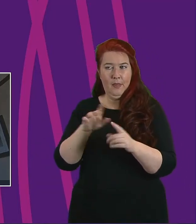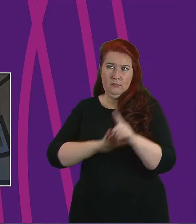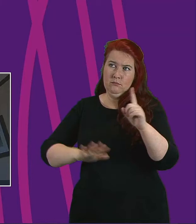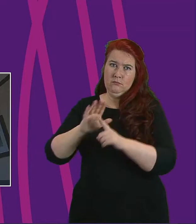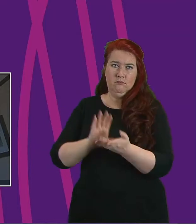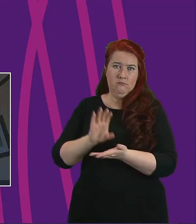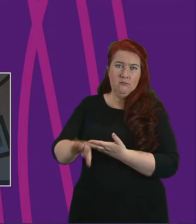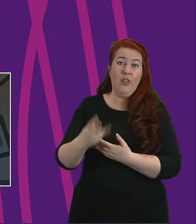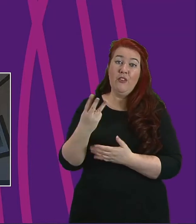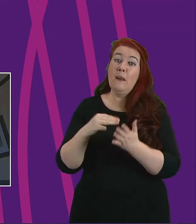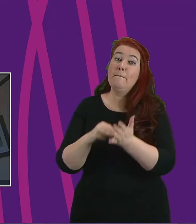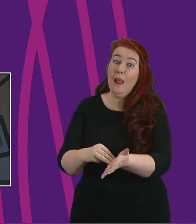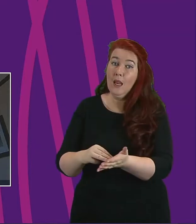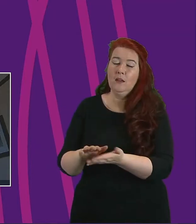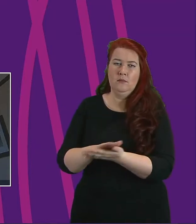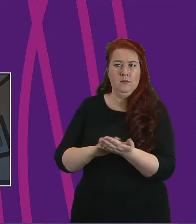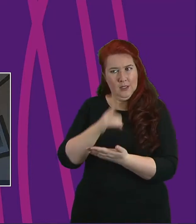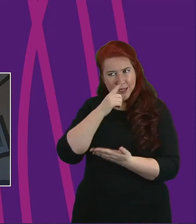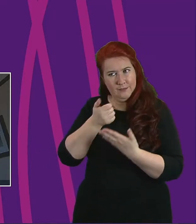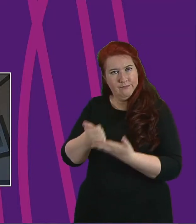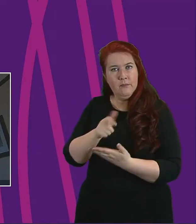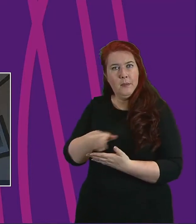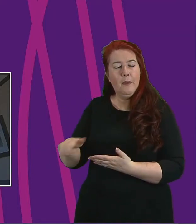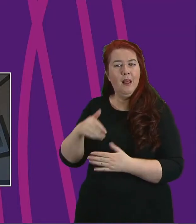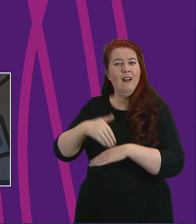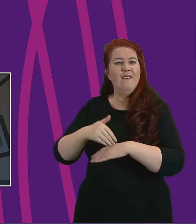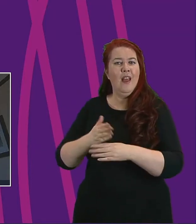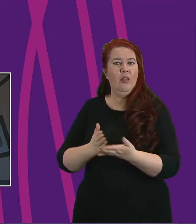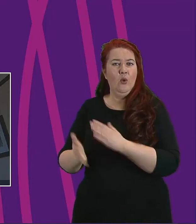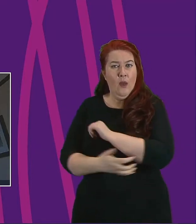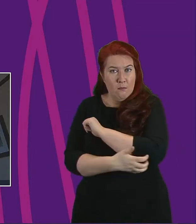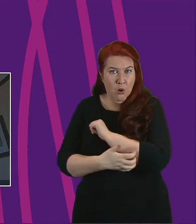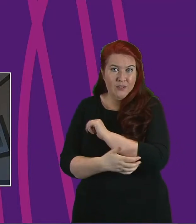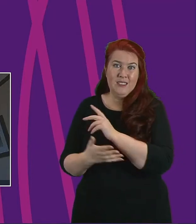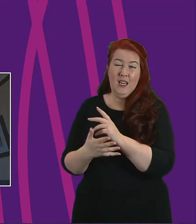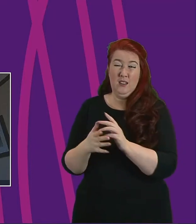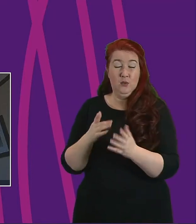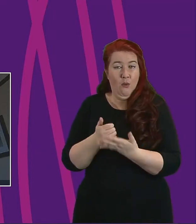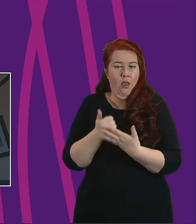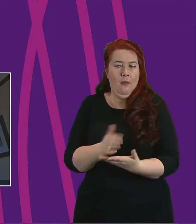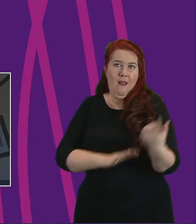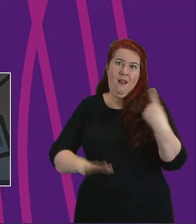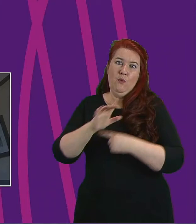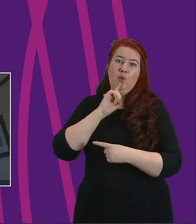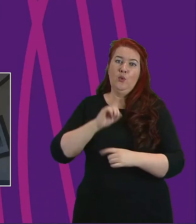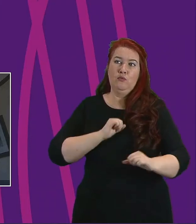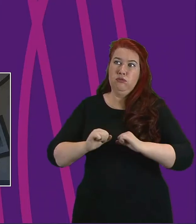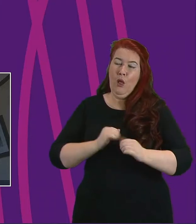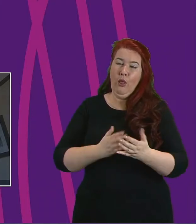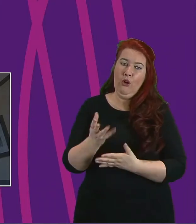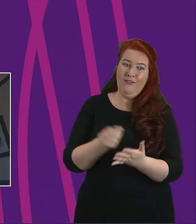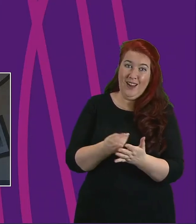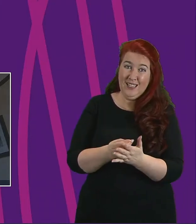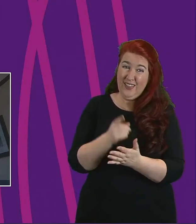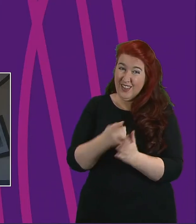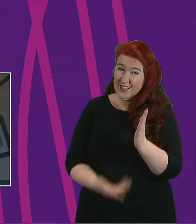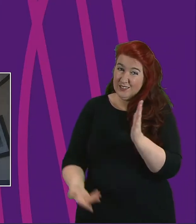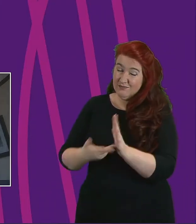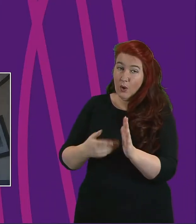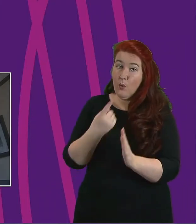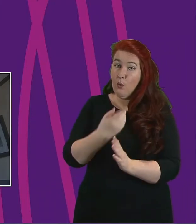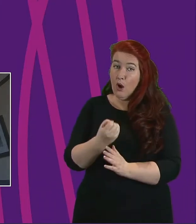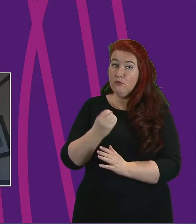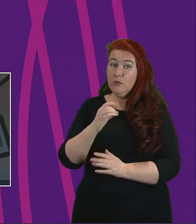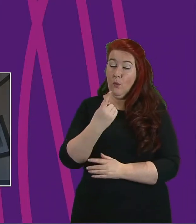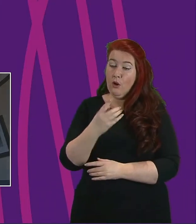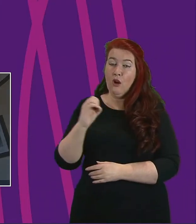people affected by poverty and welfare reforms, helping everyone in Scotland who is struggling financially at this time, and that includes an additional £100,000